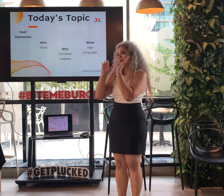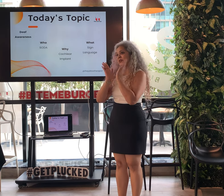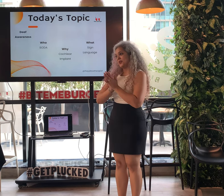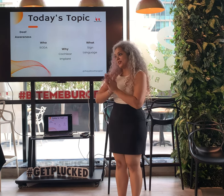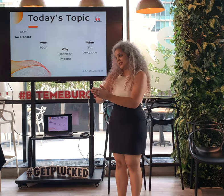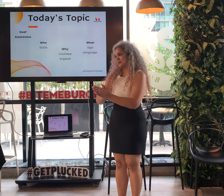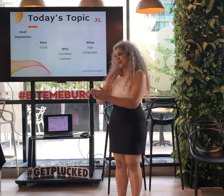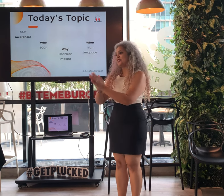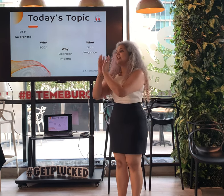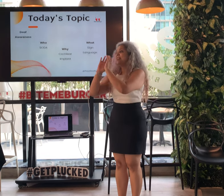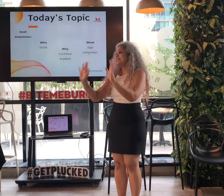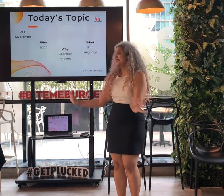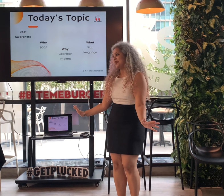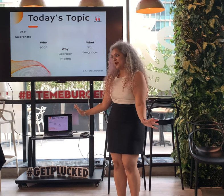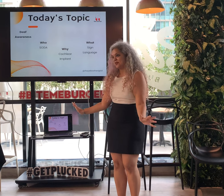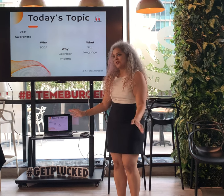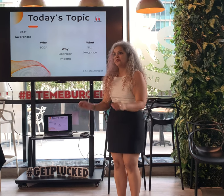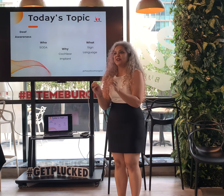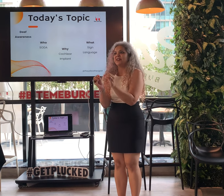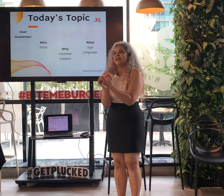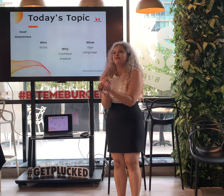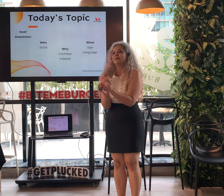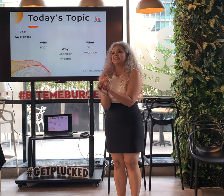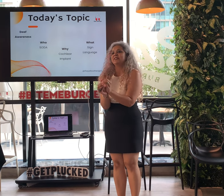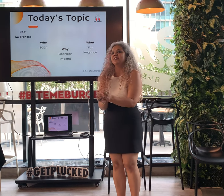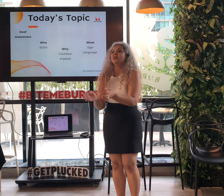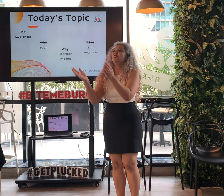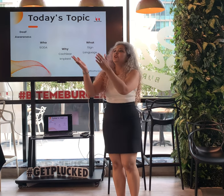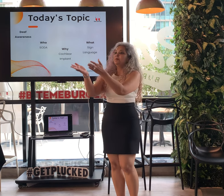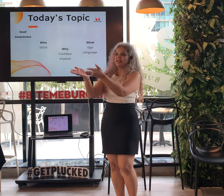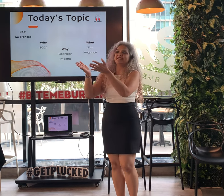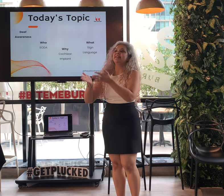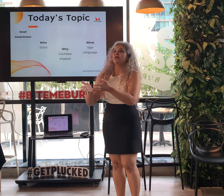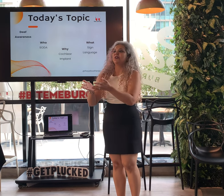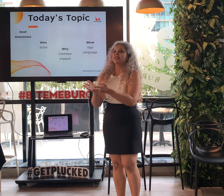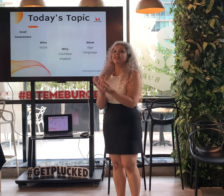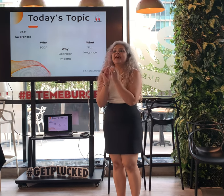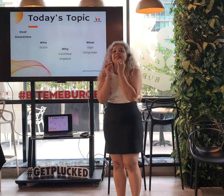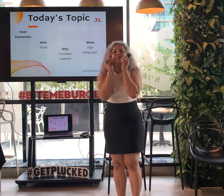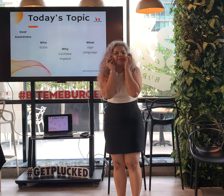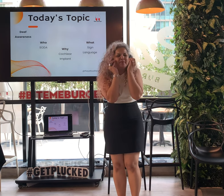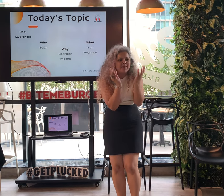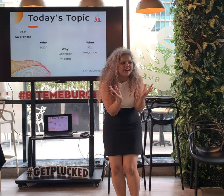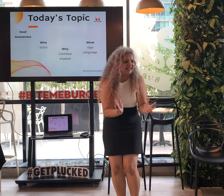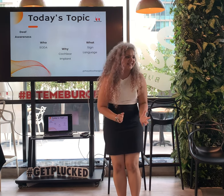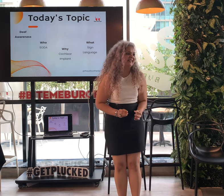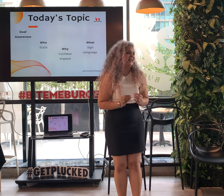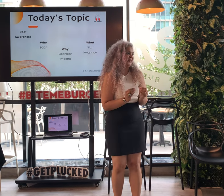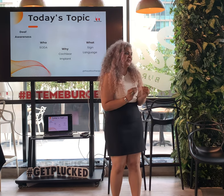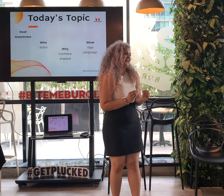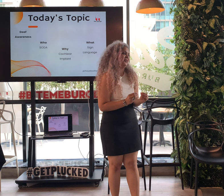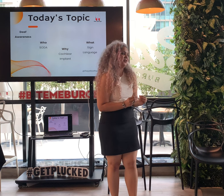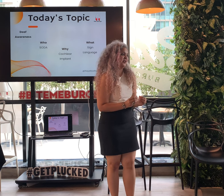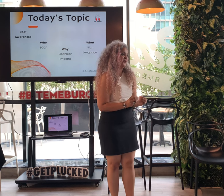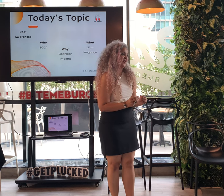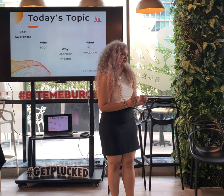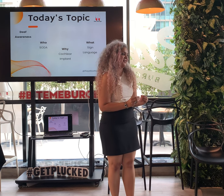knows this much, it's enough for a deaf person to place the order and the smile that you will see on their face.